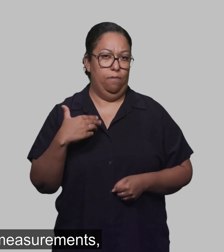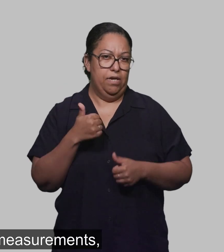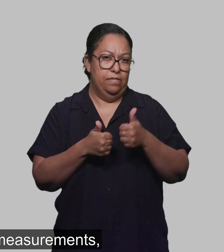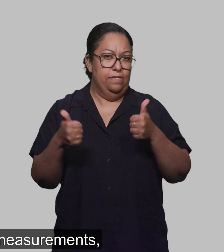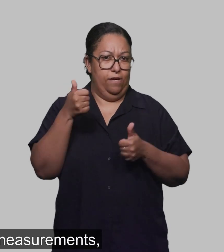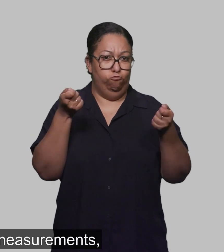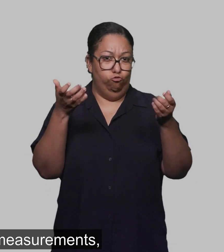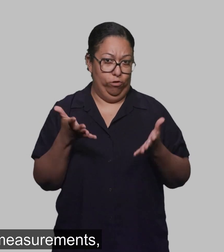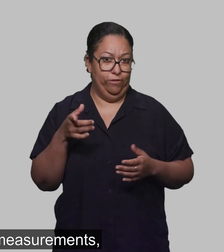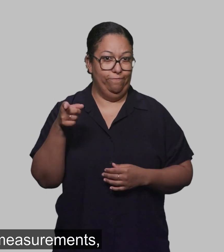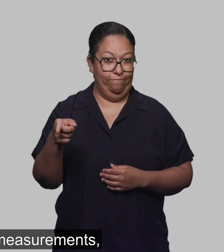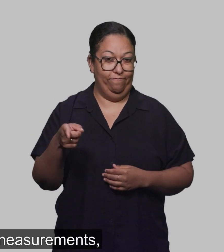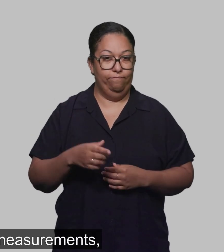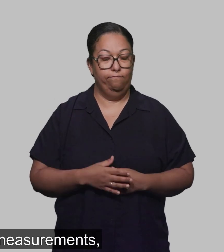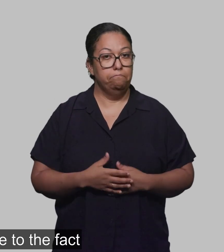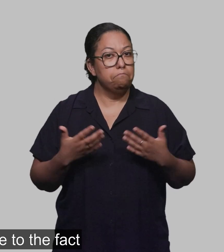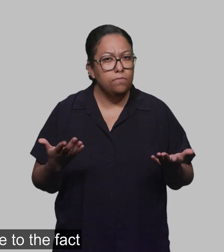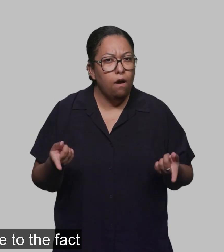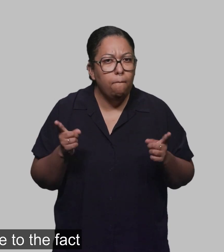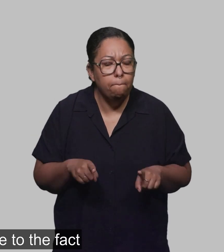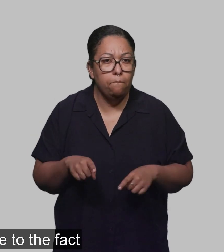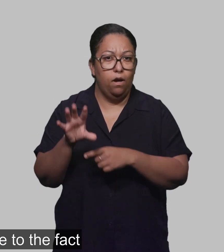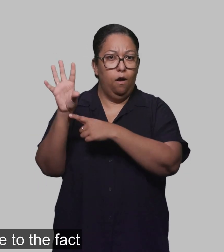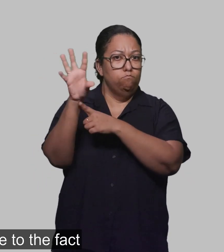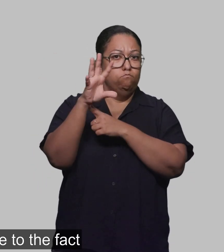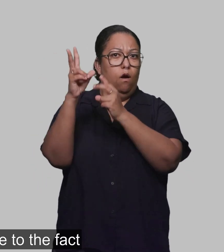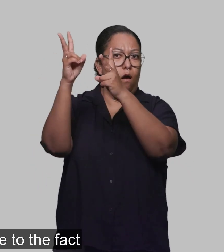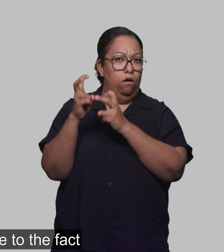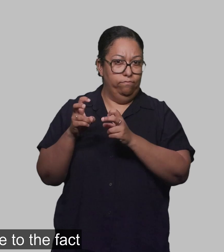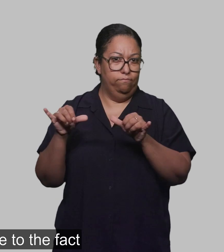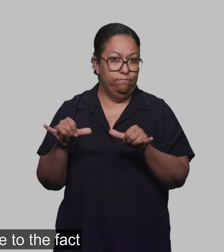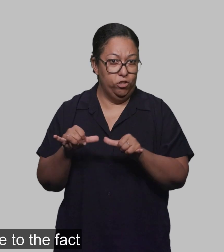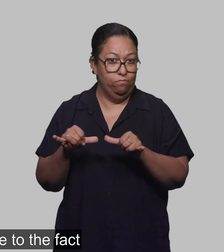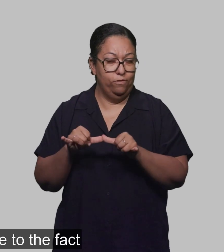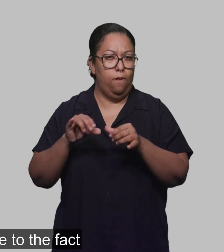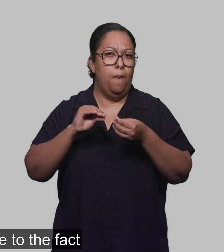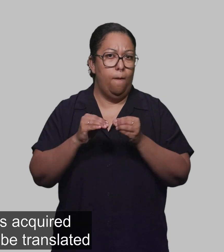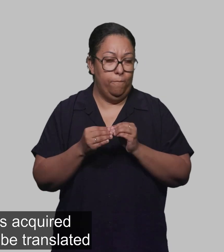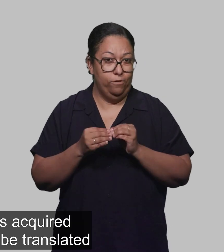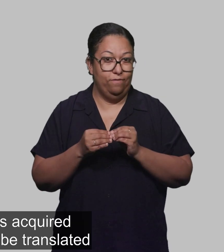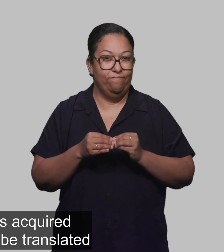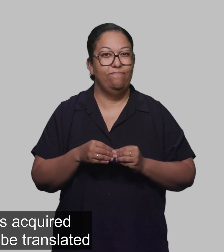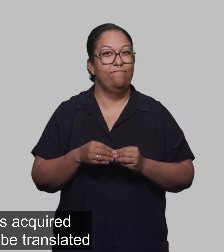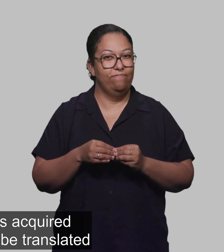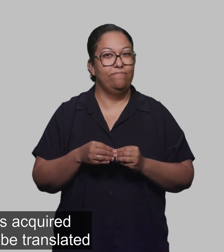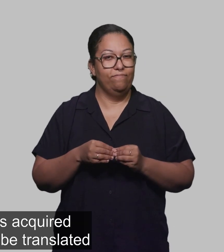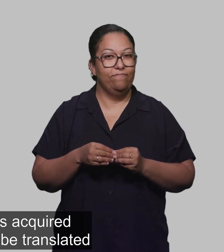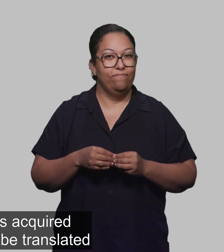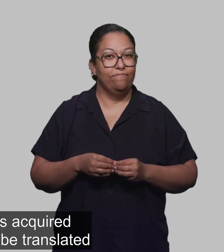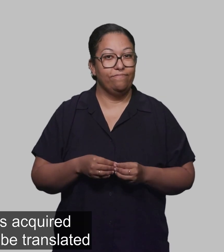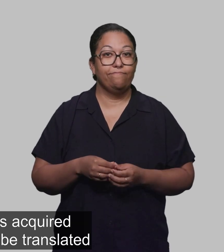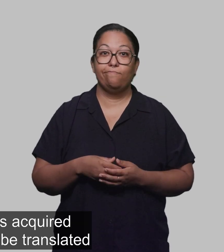happens? Telescope acquire measurements, numbers. And due to the fact that the numbers